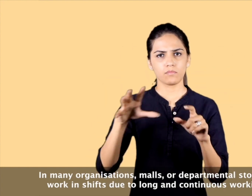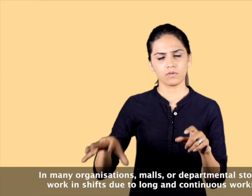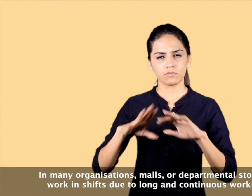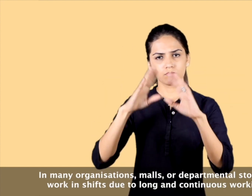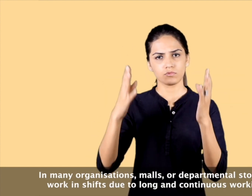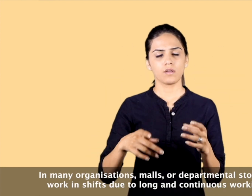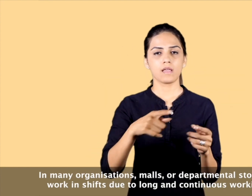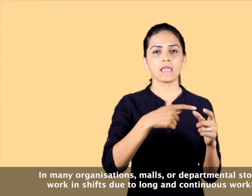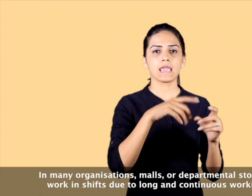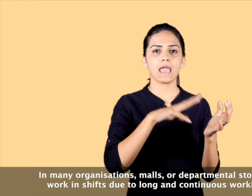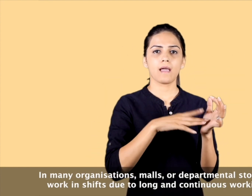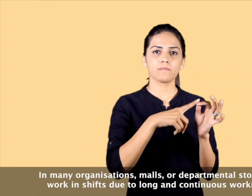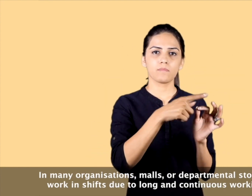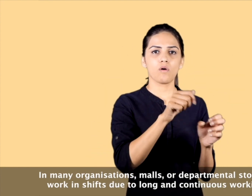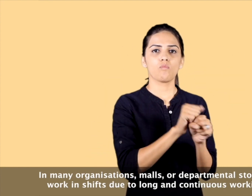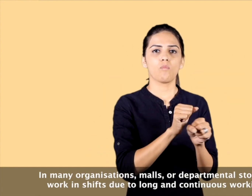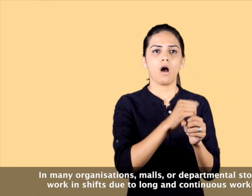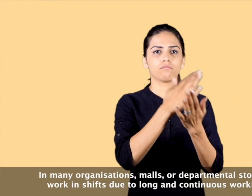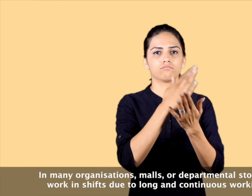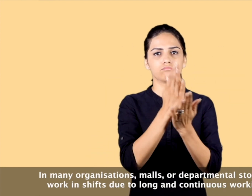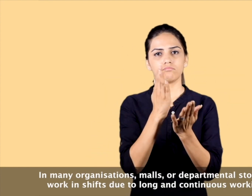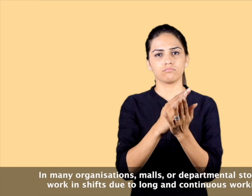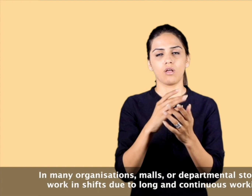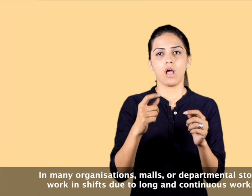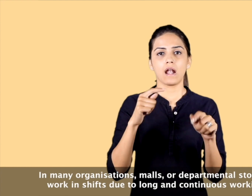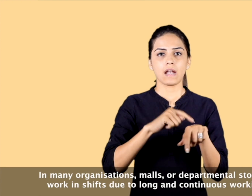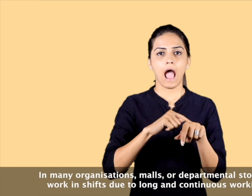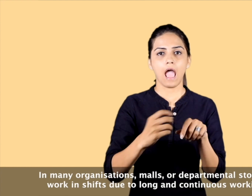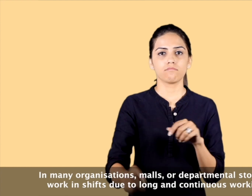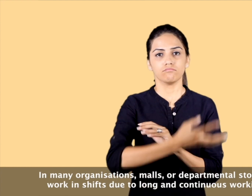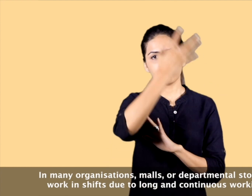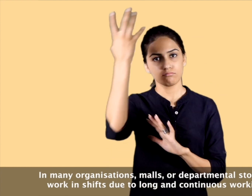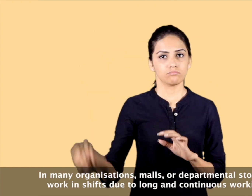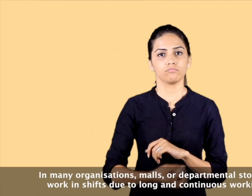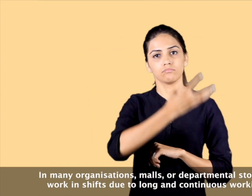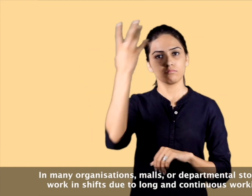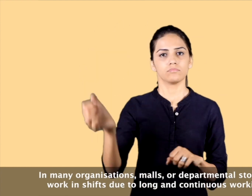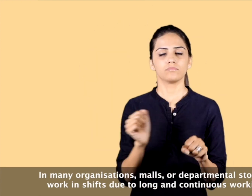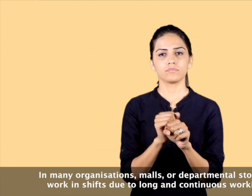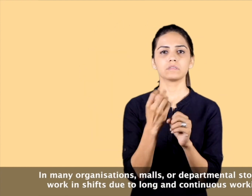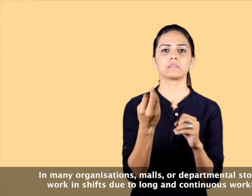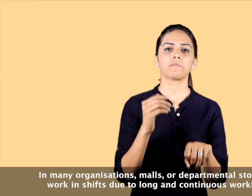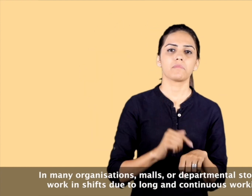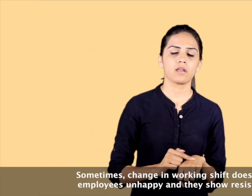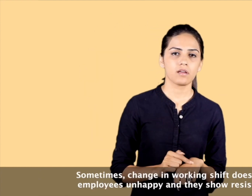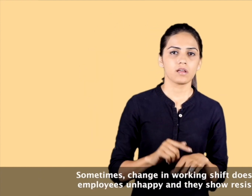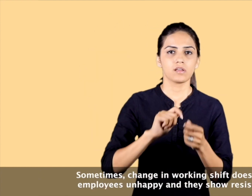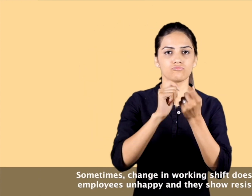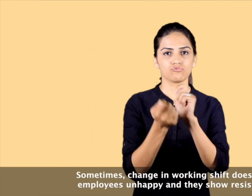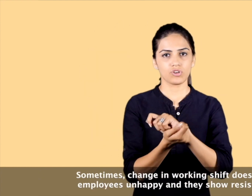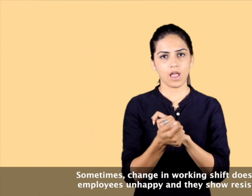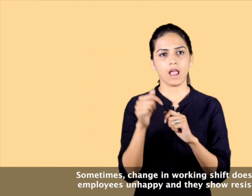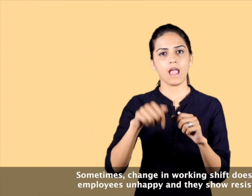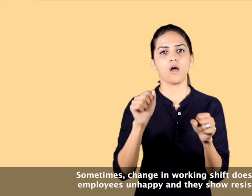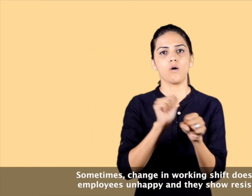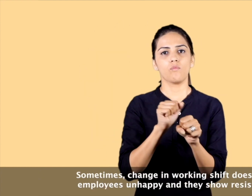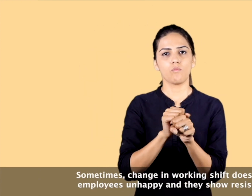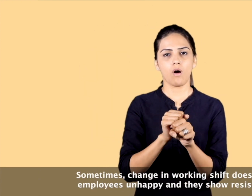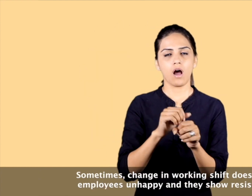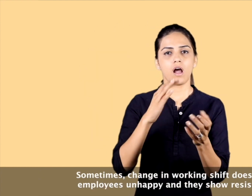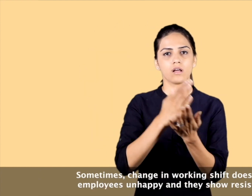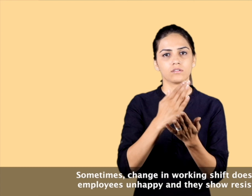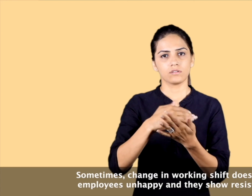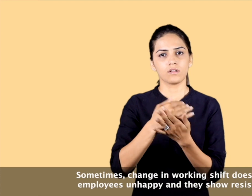stores, employees work in shifts due to long and continuous working schedule. Sometimes, change in